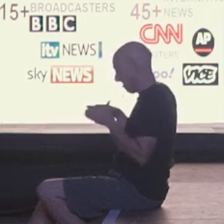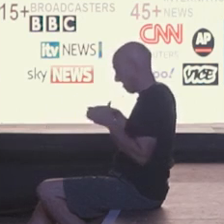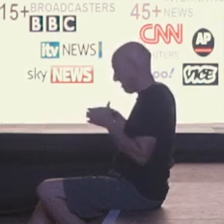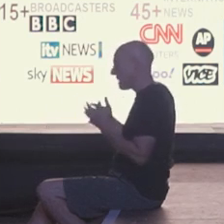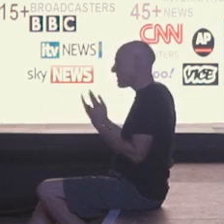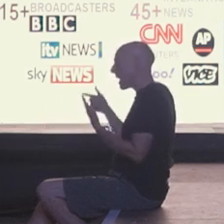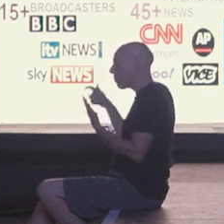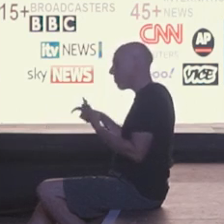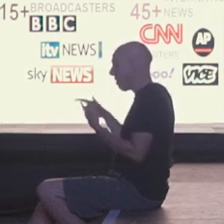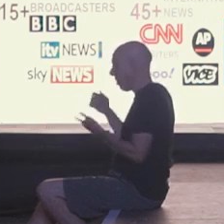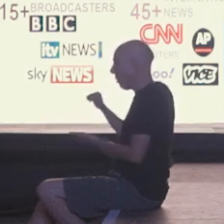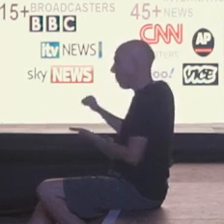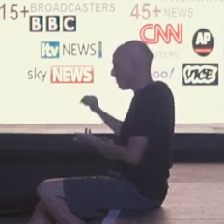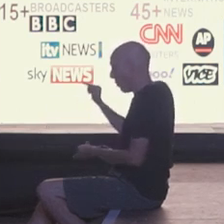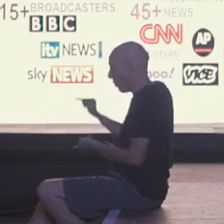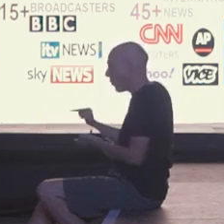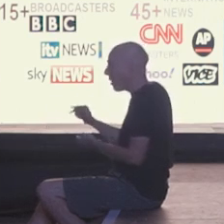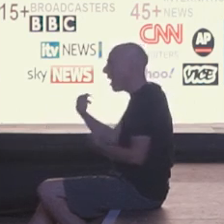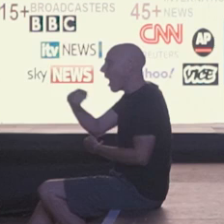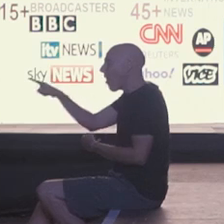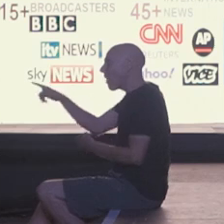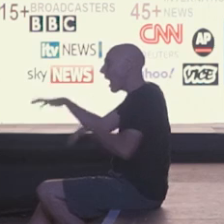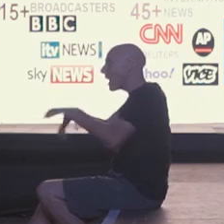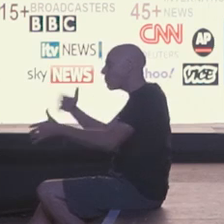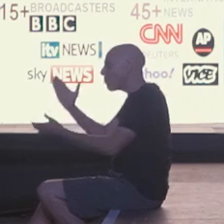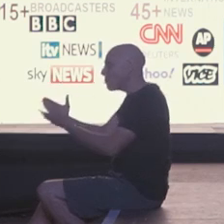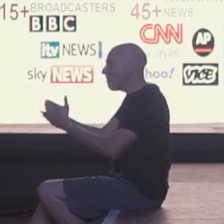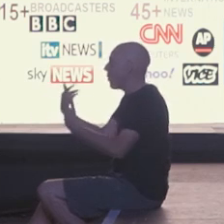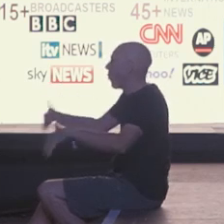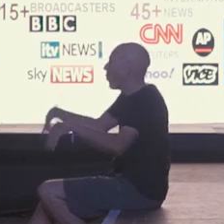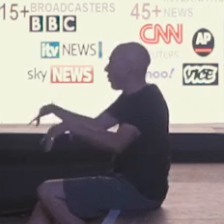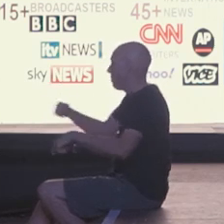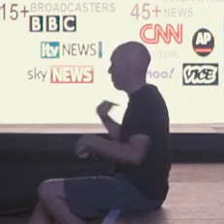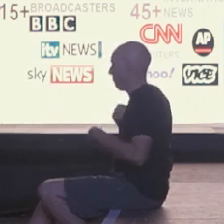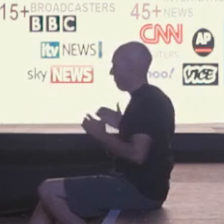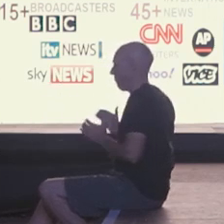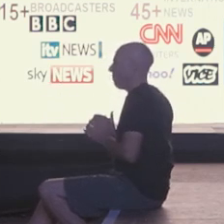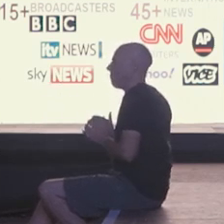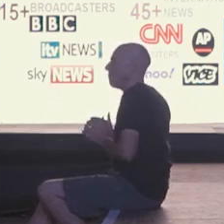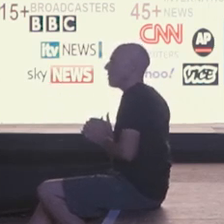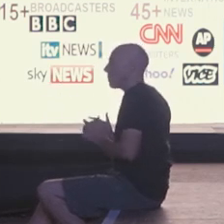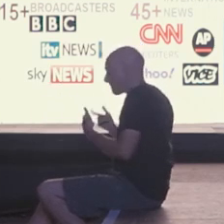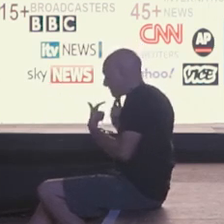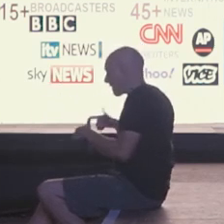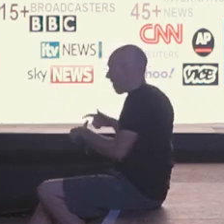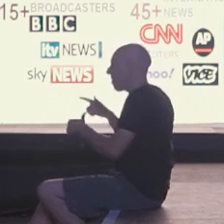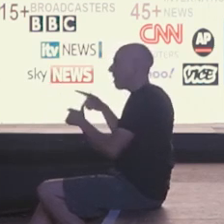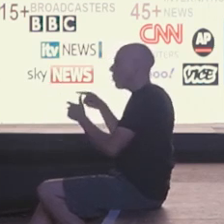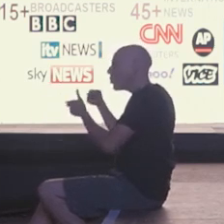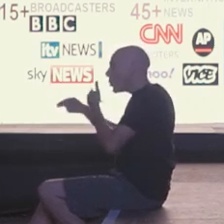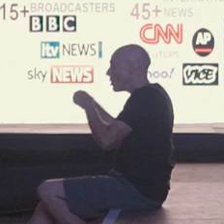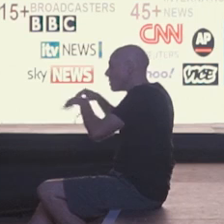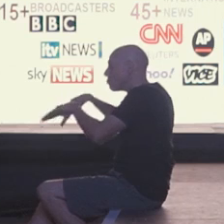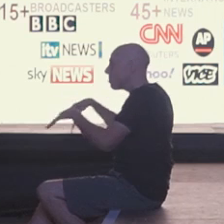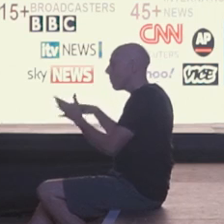working on a really, really small budget compared to most animal charities. We literally done interviews with Sky News, BBC, been on CNN, been in The